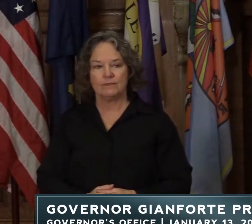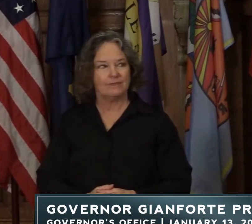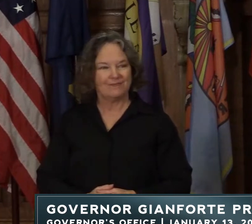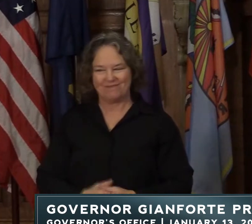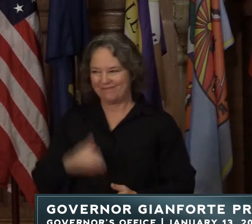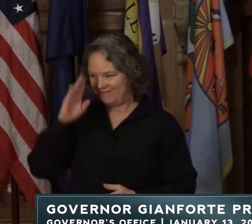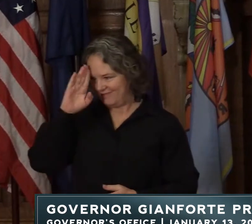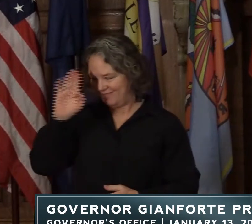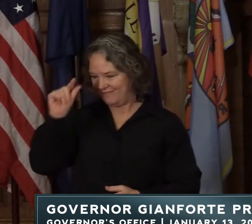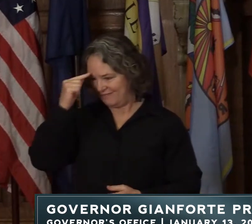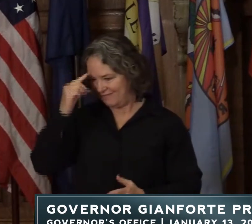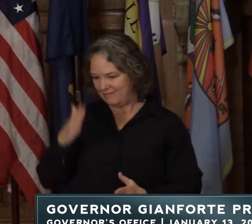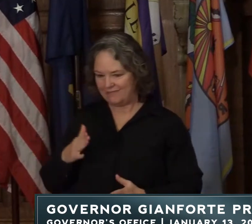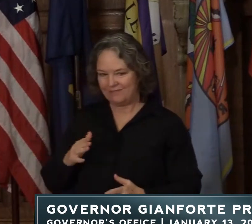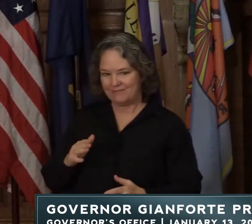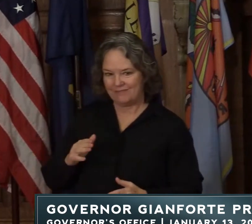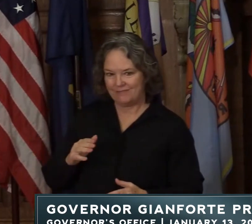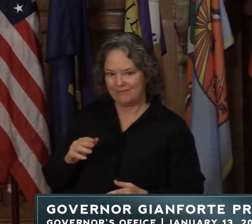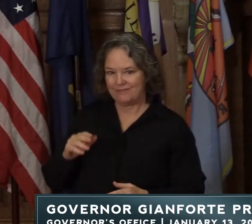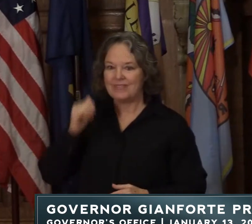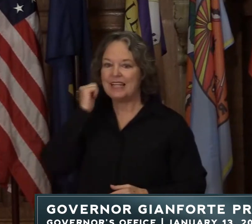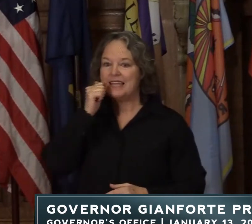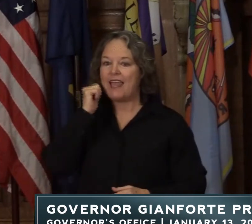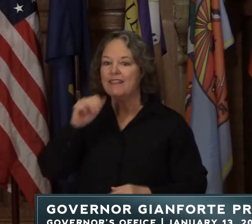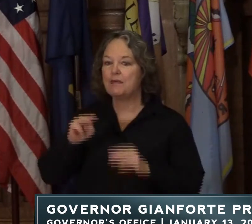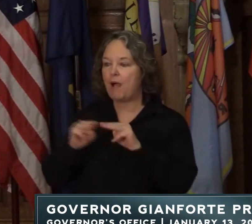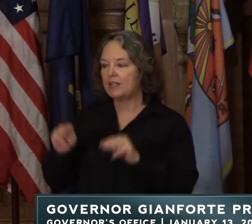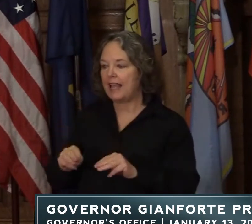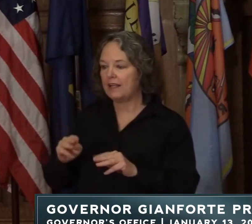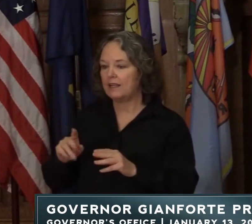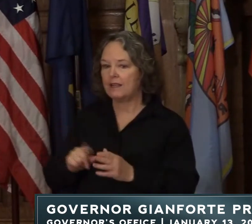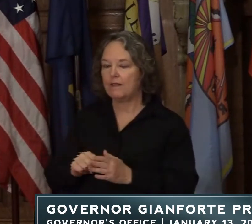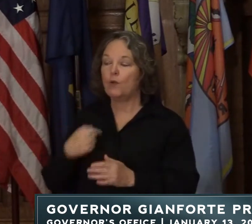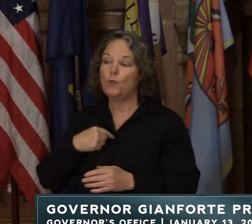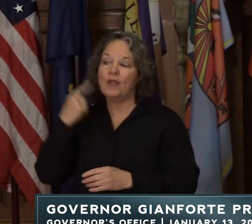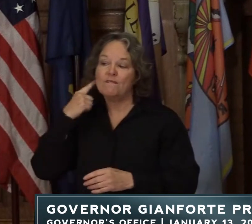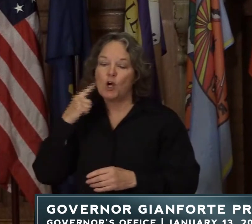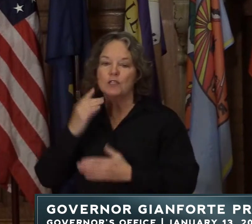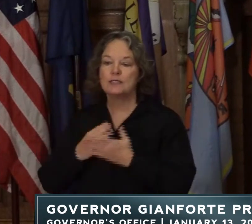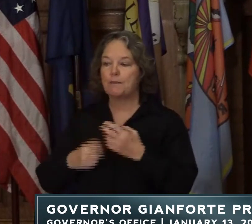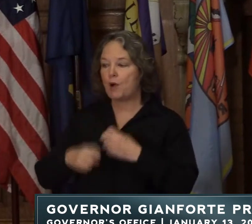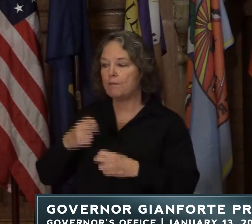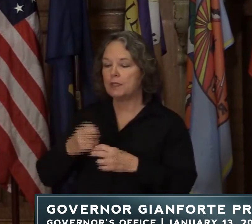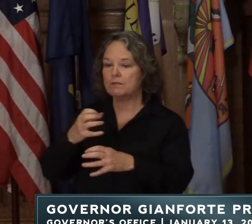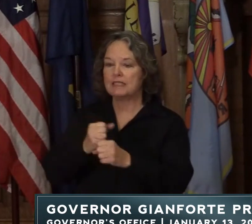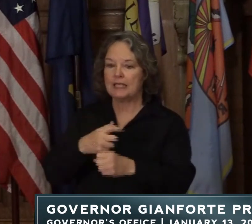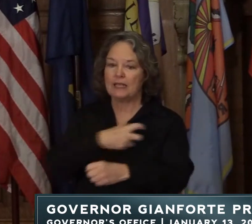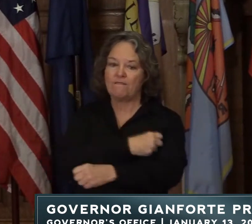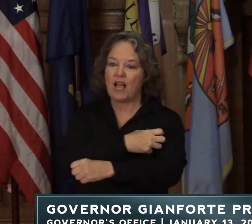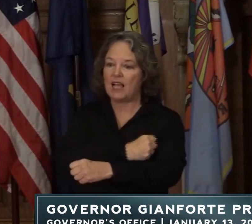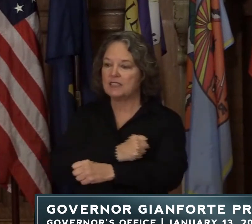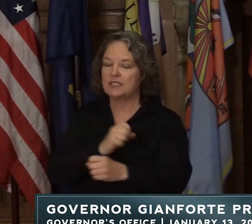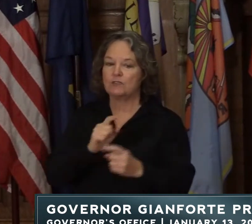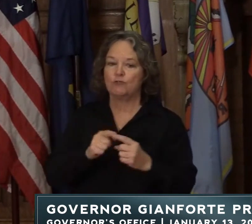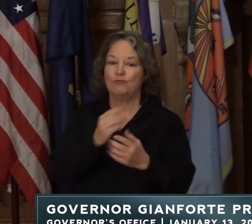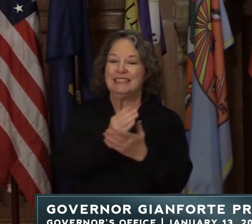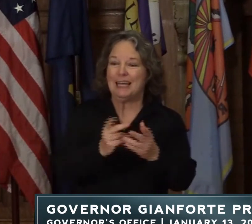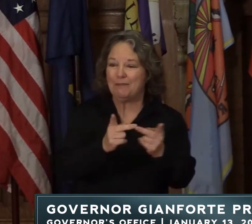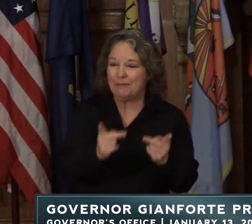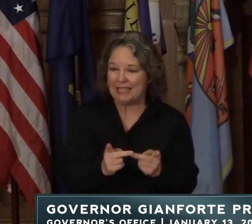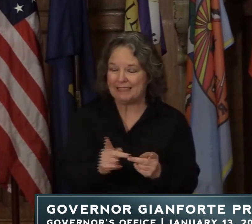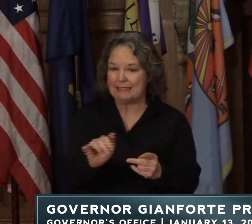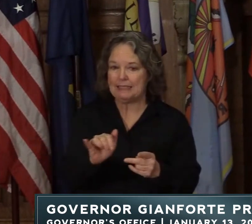Hi, Governor Gianforte. Keith Schubert here from the Daily Montanan. We've heard that there are some problems getting the vaccine to the places it needs to go, like nursing